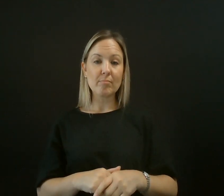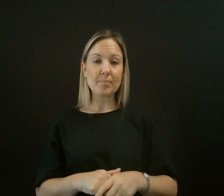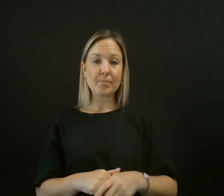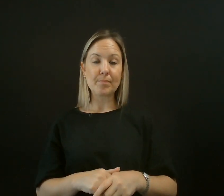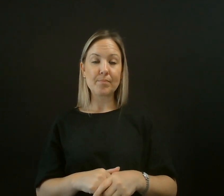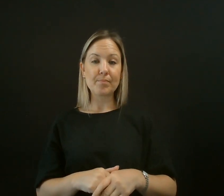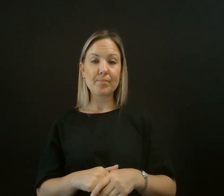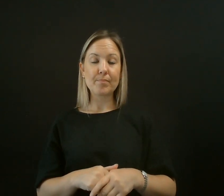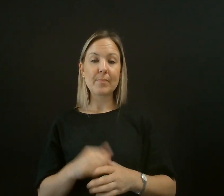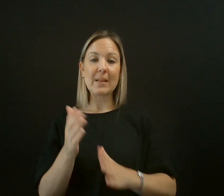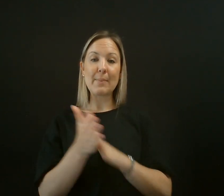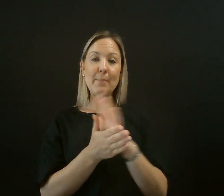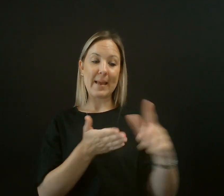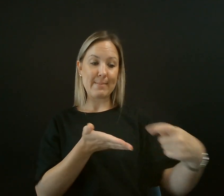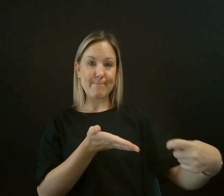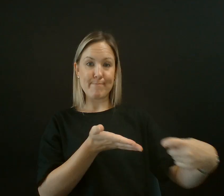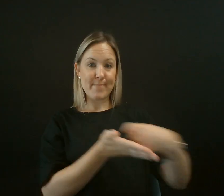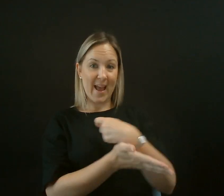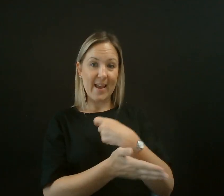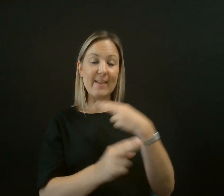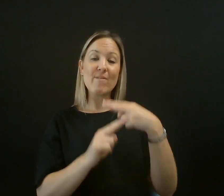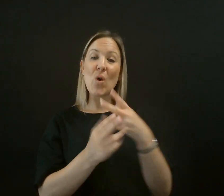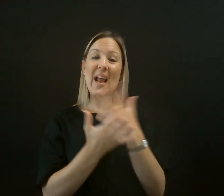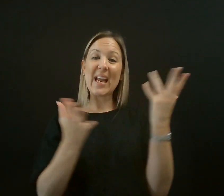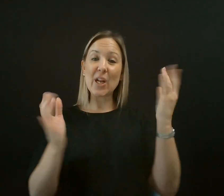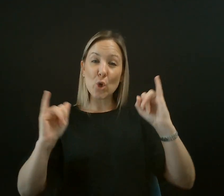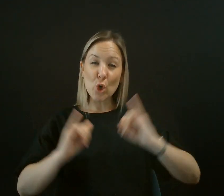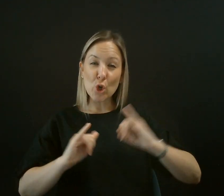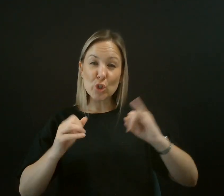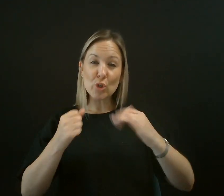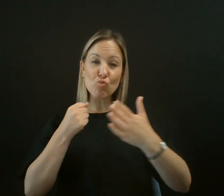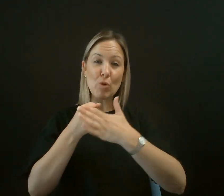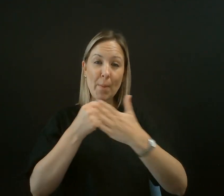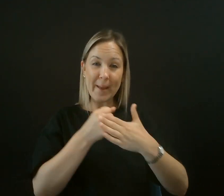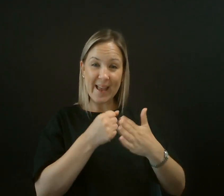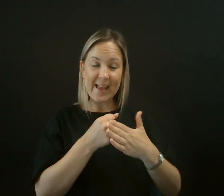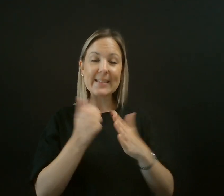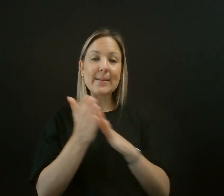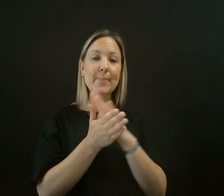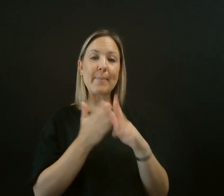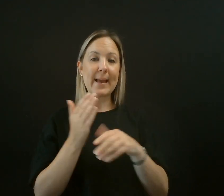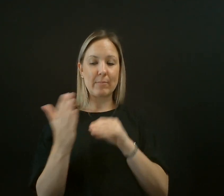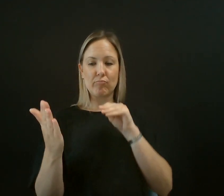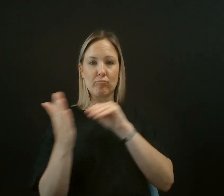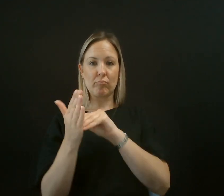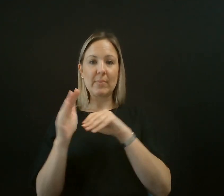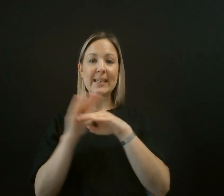To be repaid for any urgent repairs as defined in the state law that you have paid